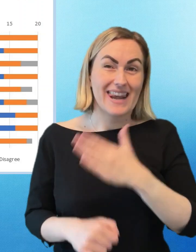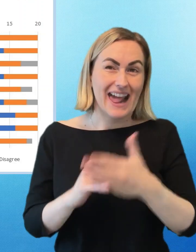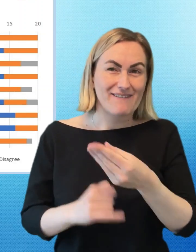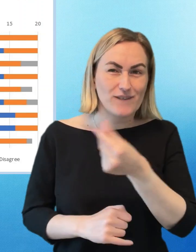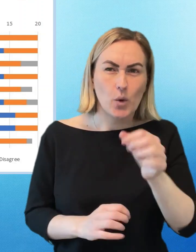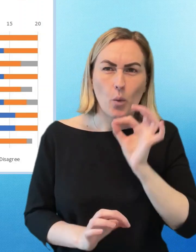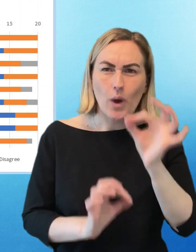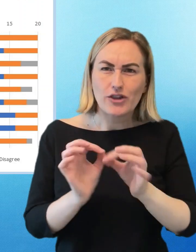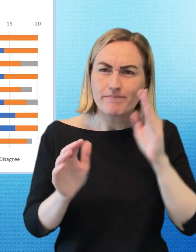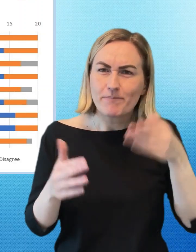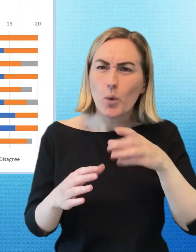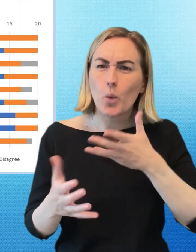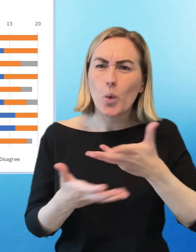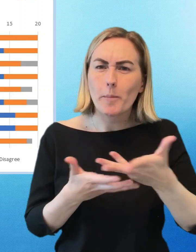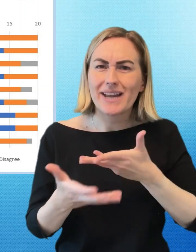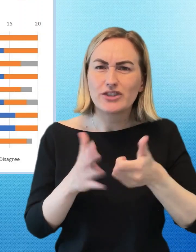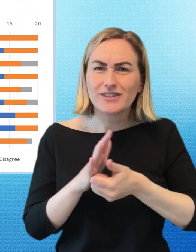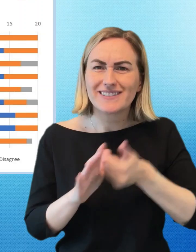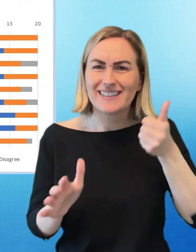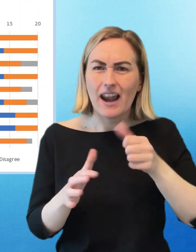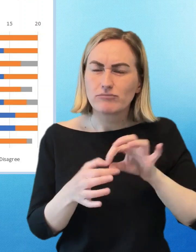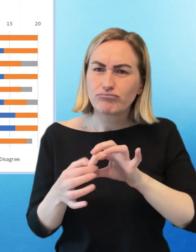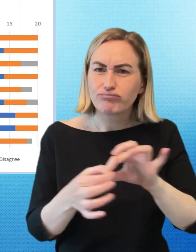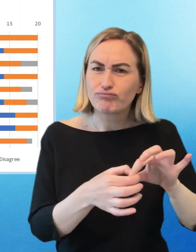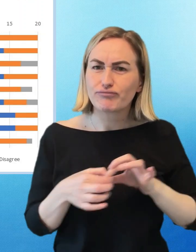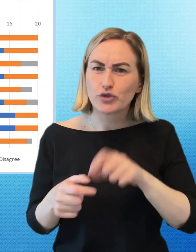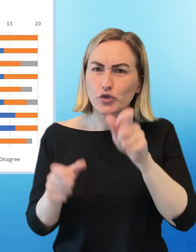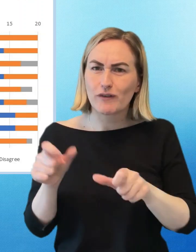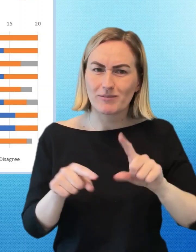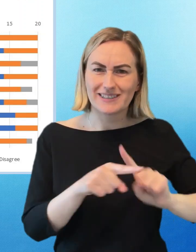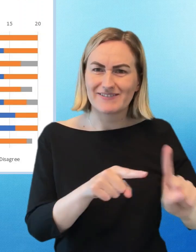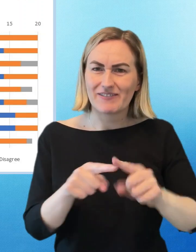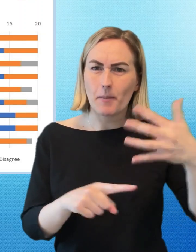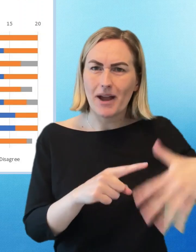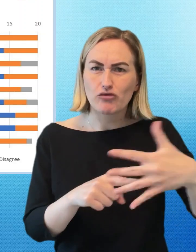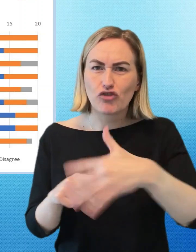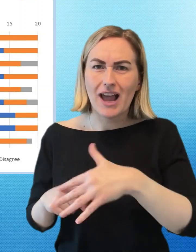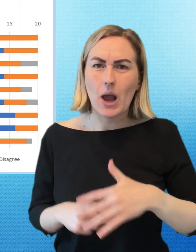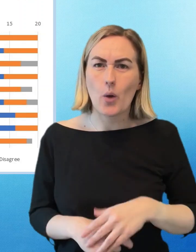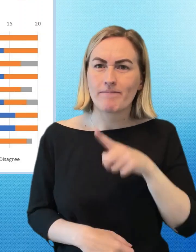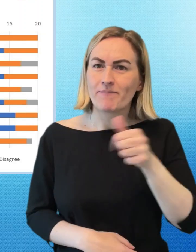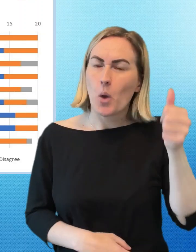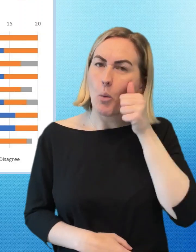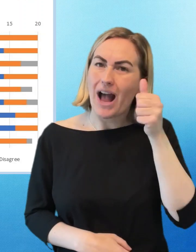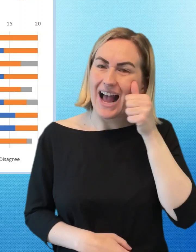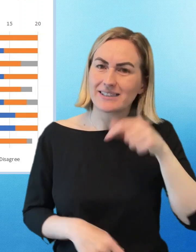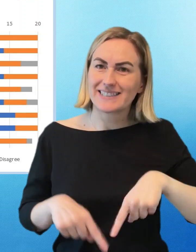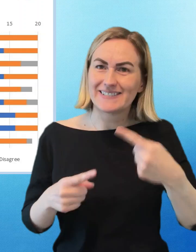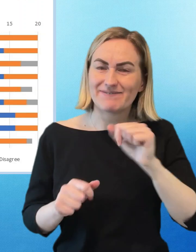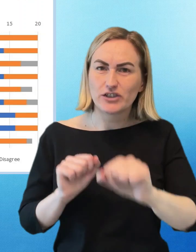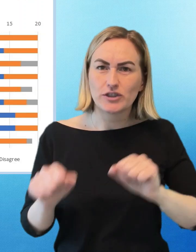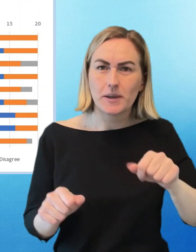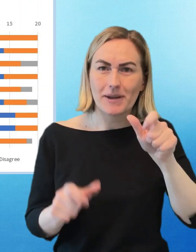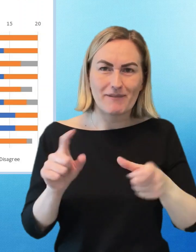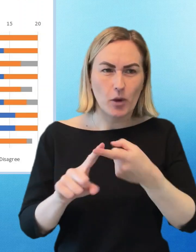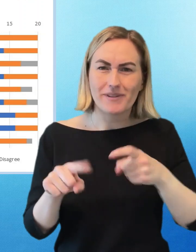communication skills, their collaboration with students from diverse backgrounds, and their awareness of differences in how